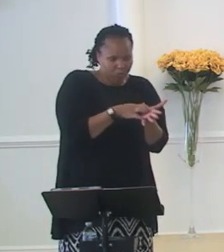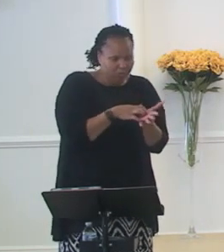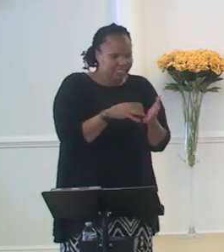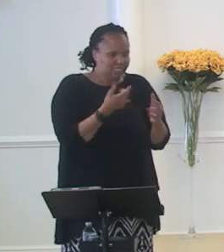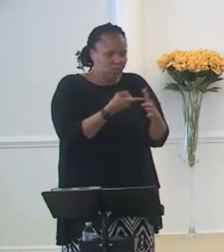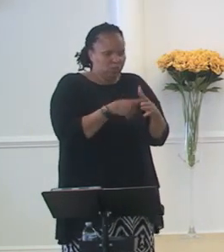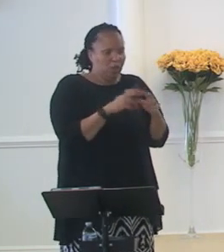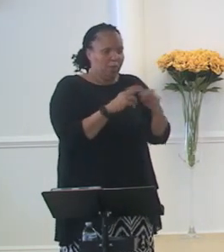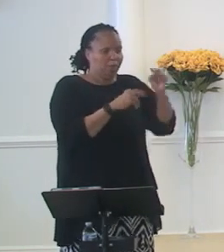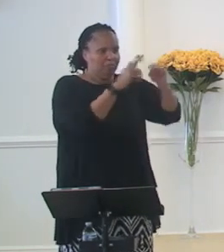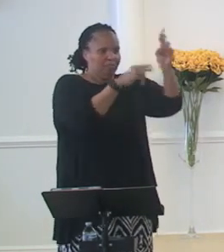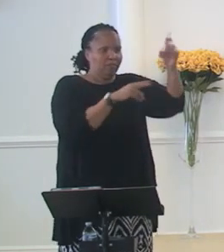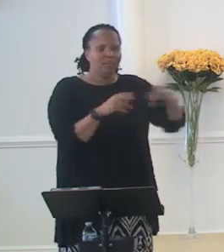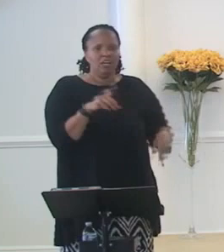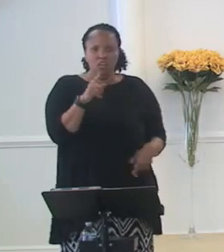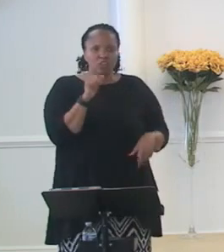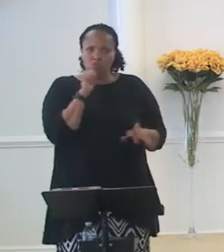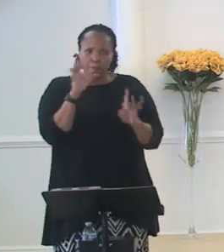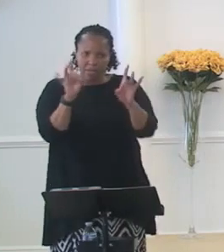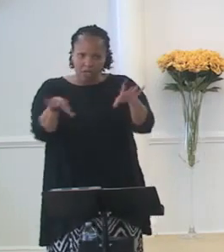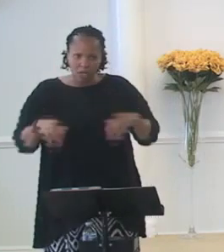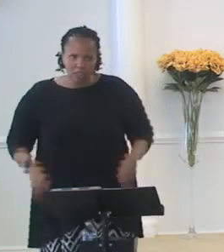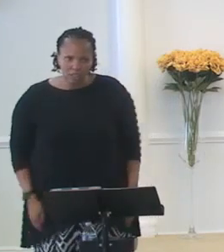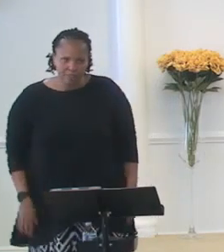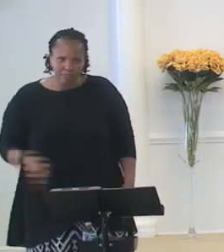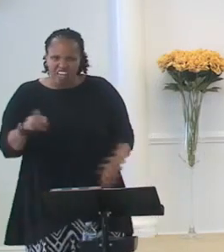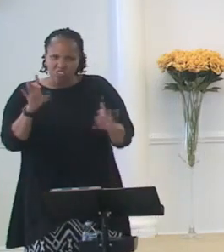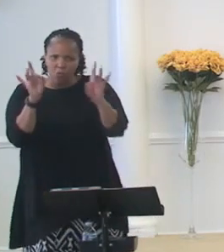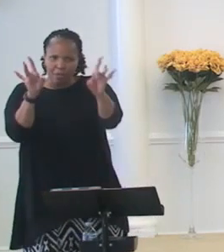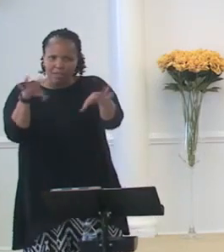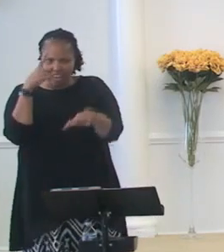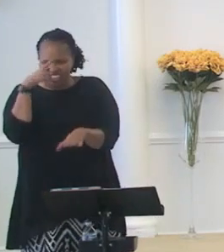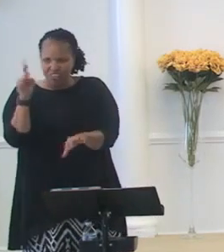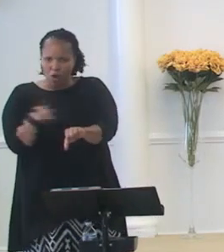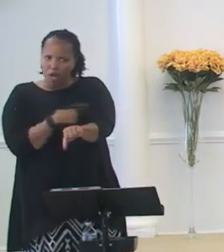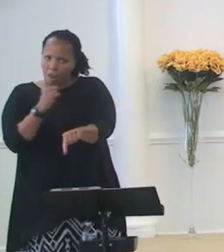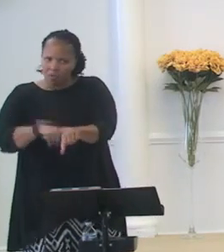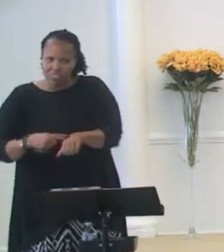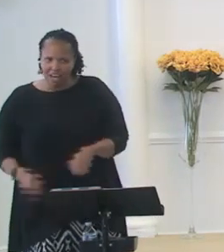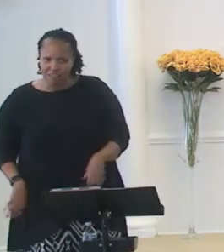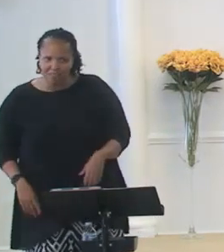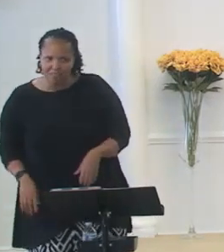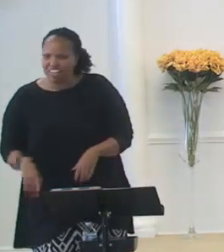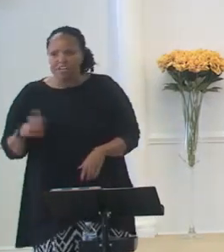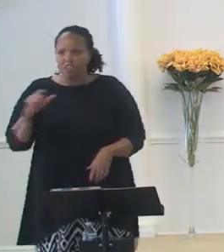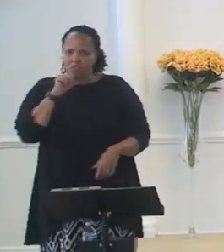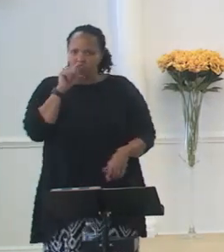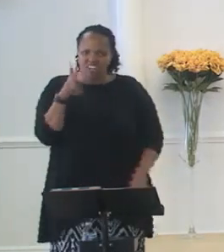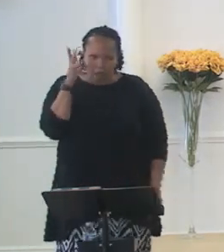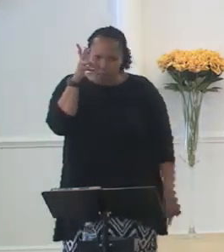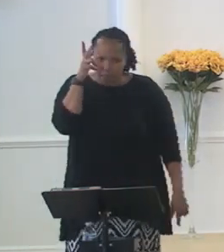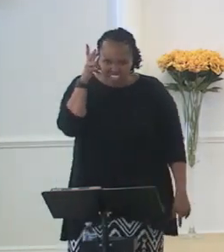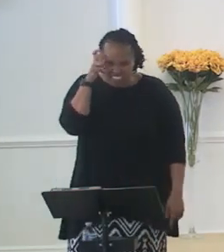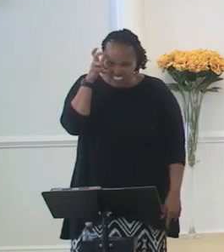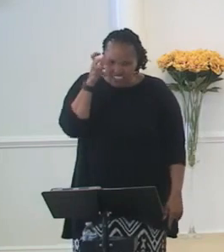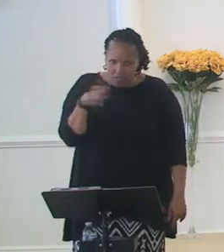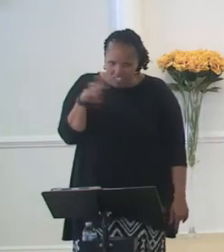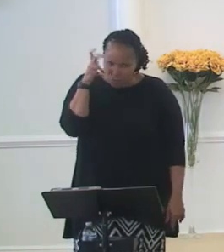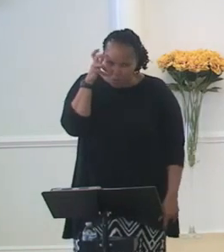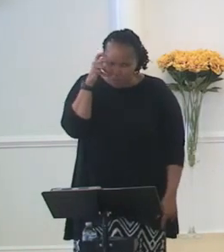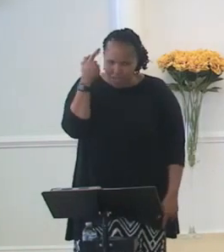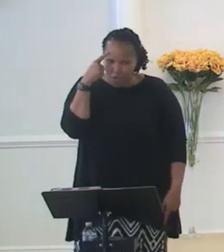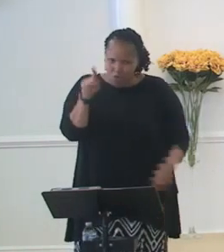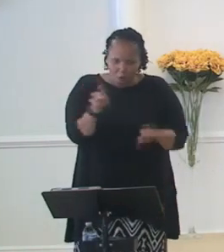why you ain't just been nasty. You've been nasty for a long time. You haven't just been evil. You've been evil